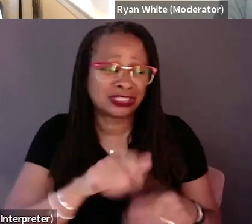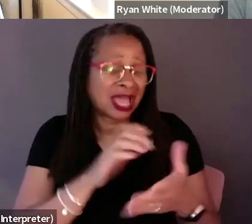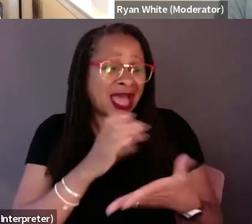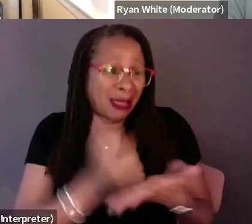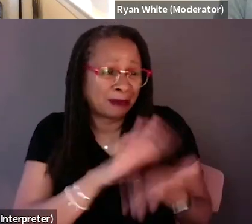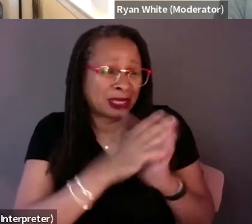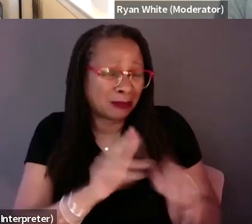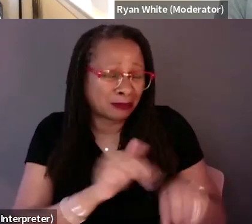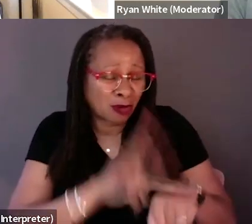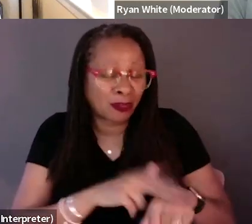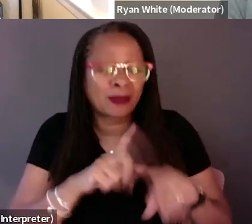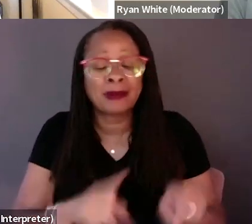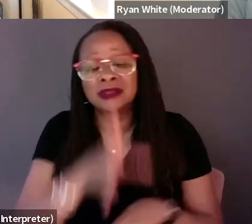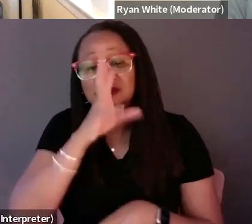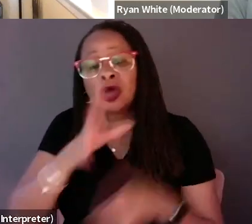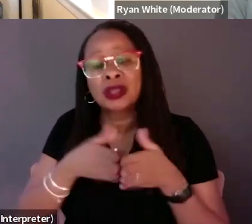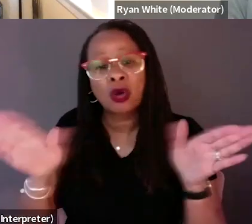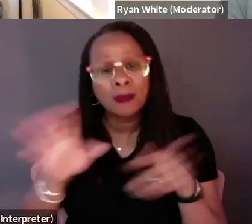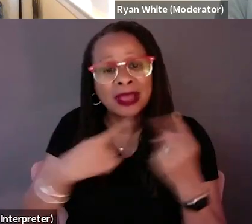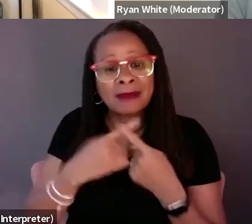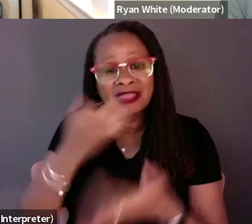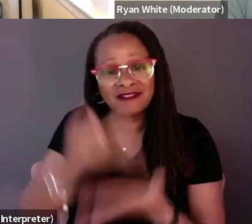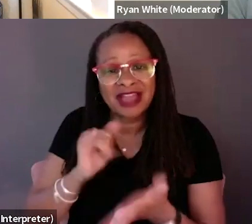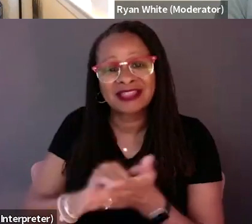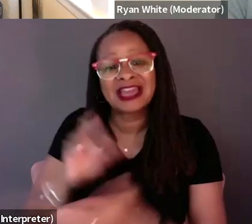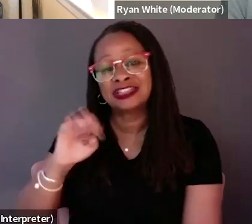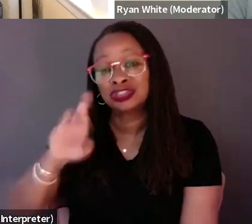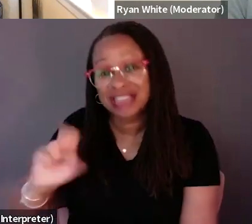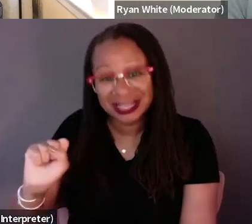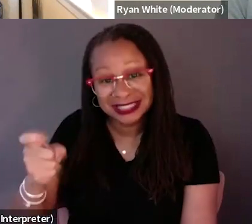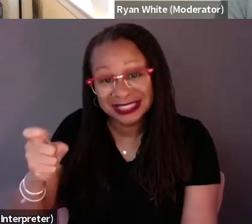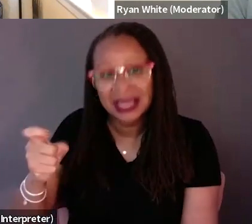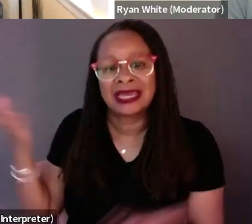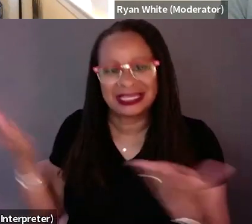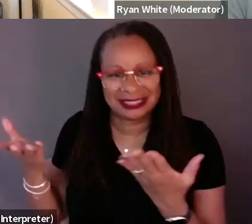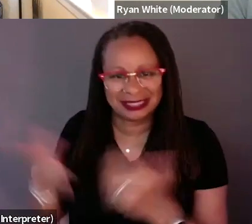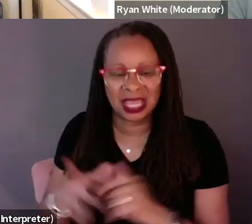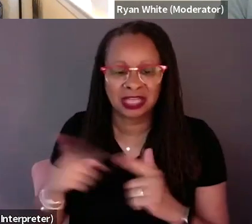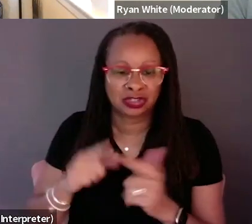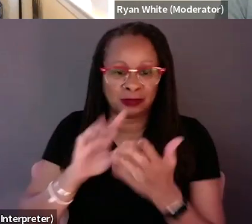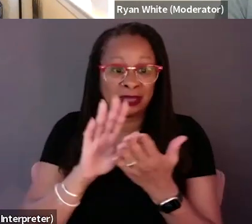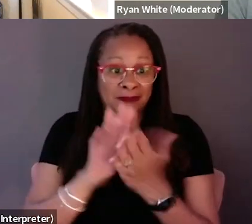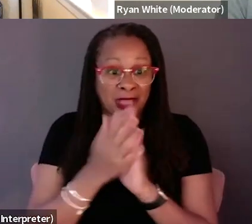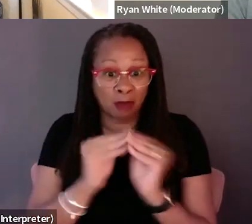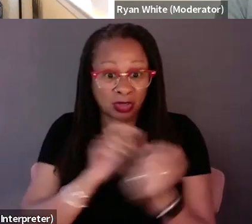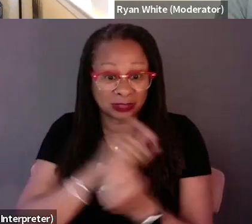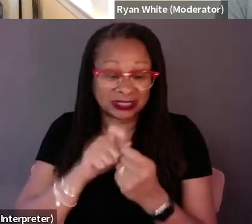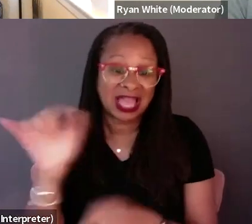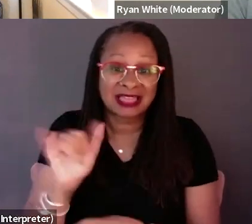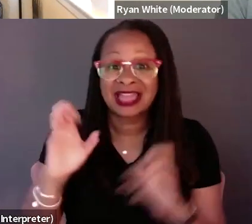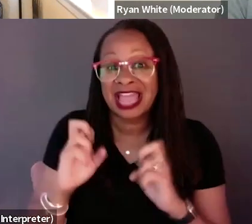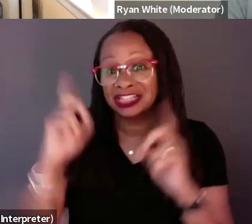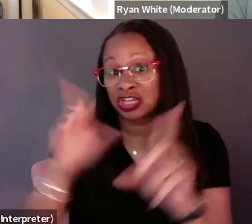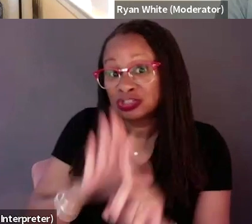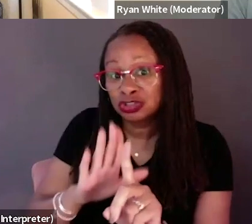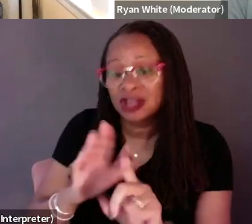them, but just like talking openly about the fact of intersex. Now, to get more specific, is there's sort of like